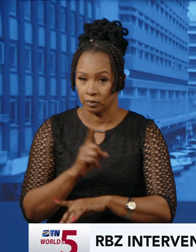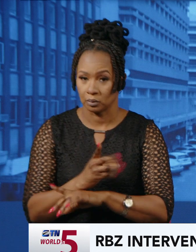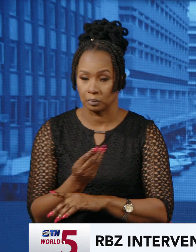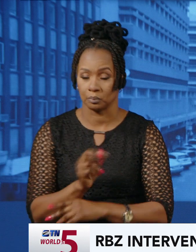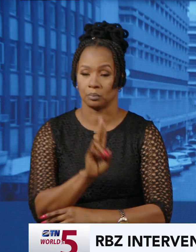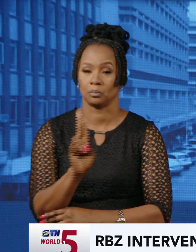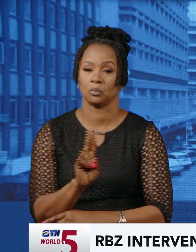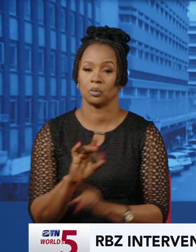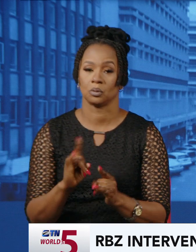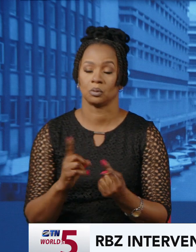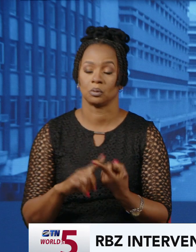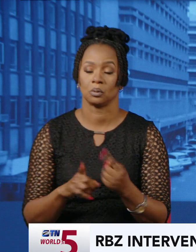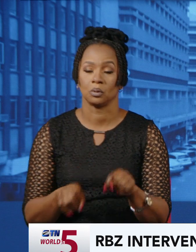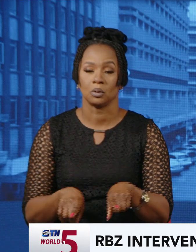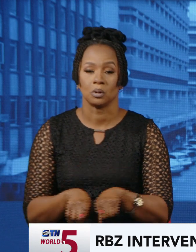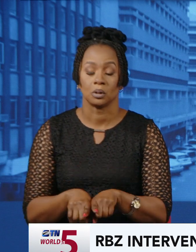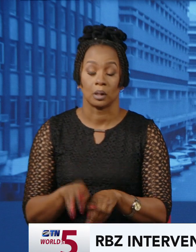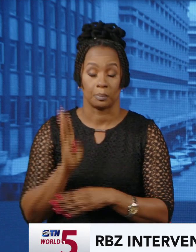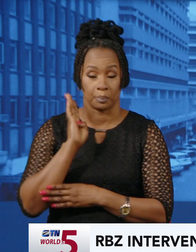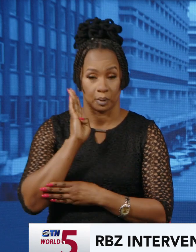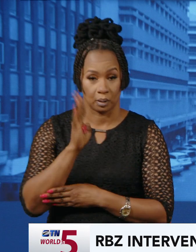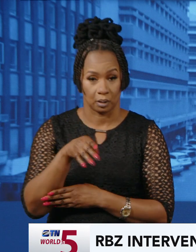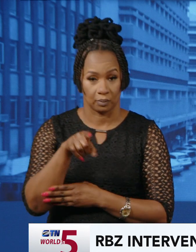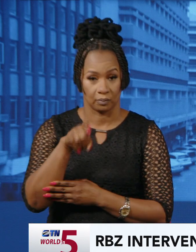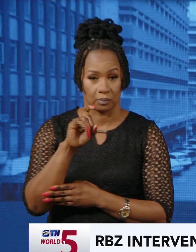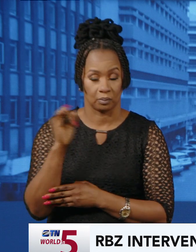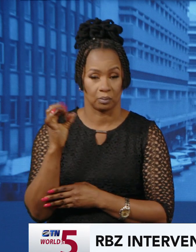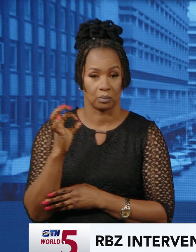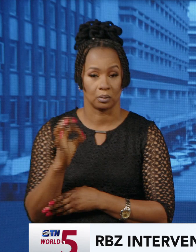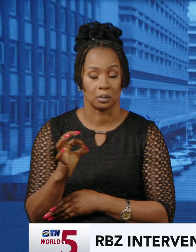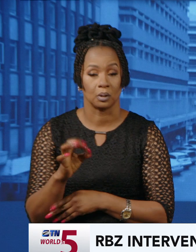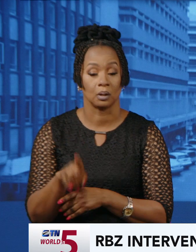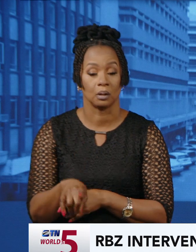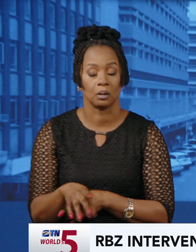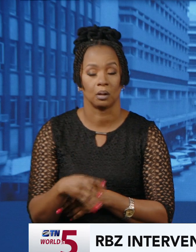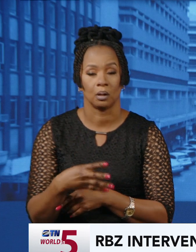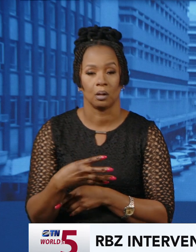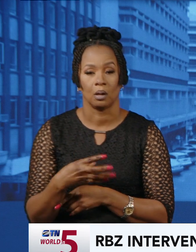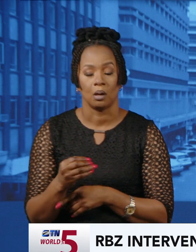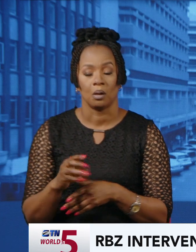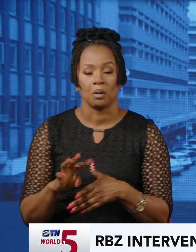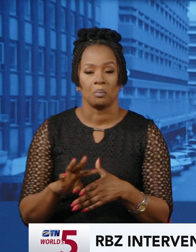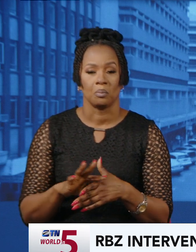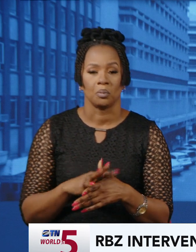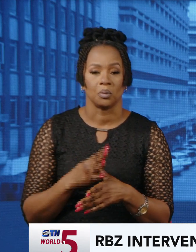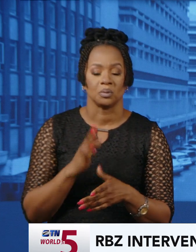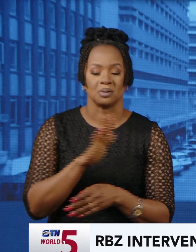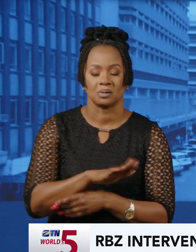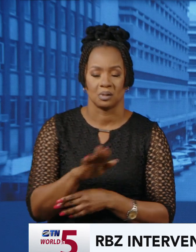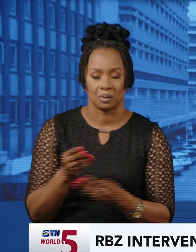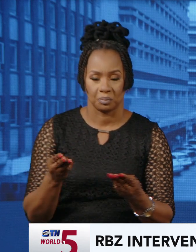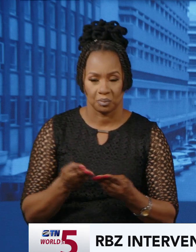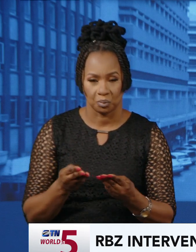conditions. Monetary authorities believe ZiG is weakening on the parallel market because of speculative tendencies by some